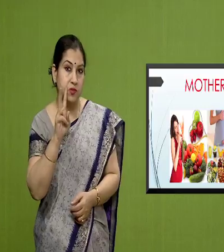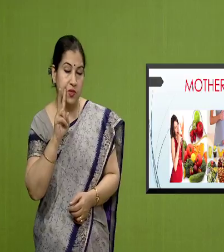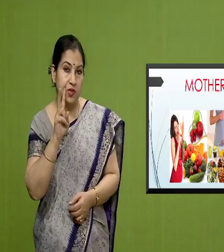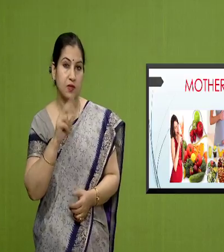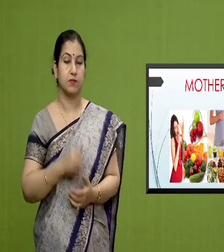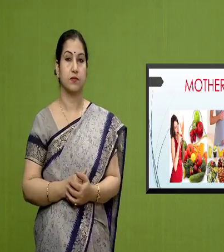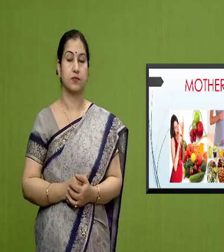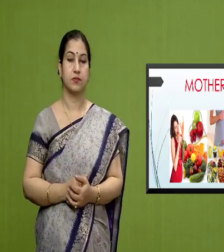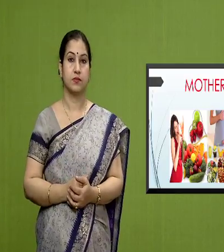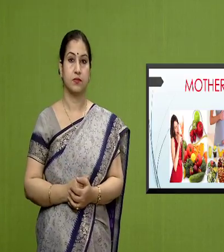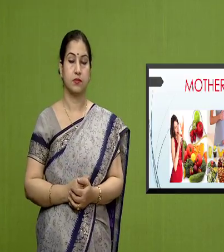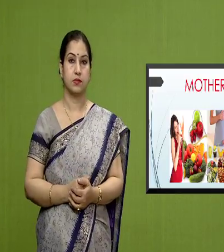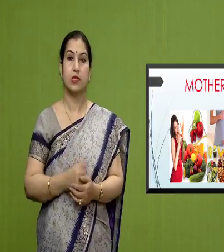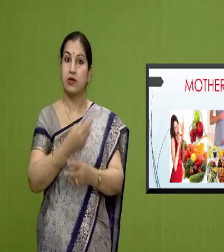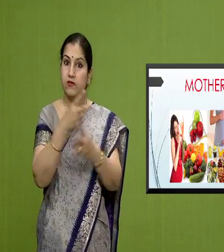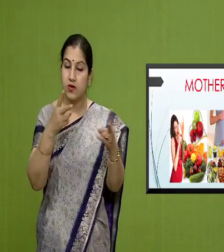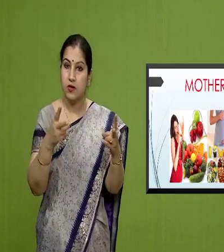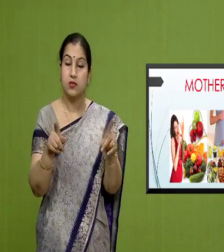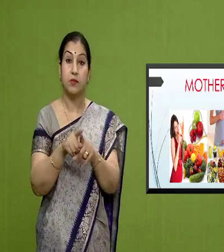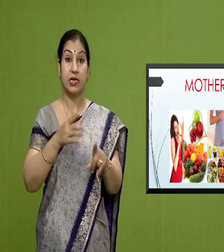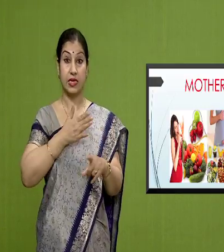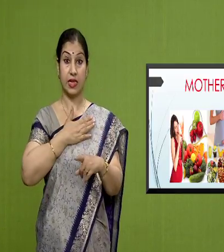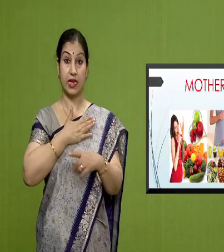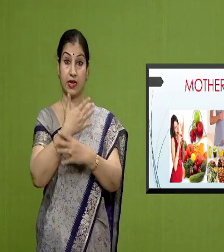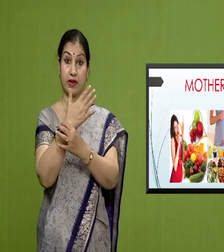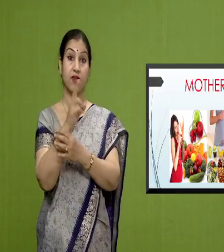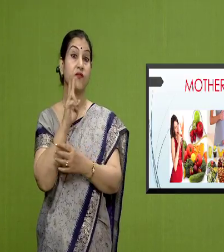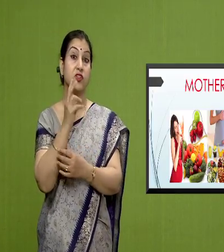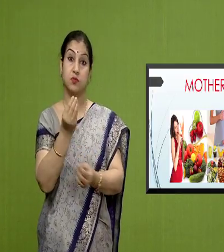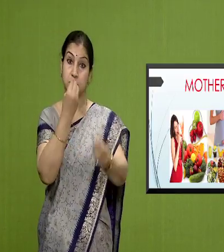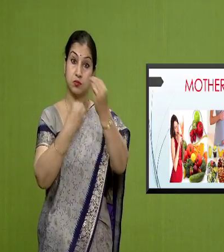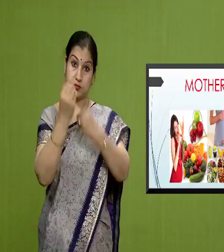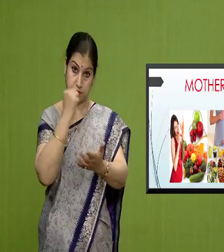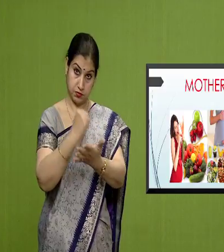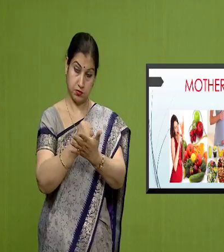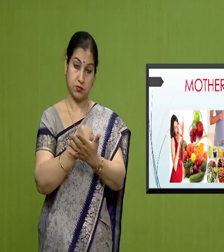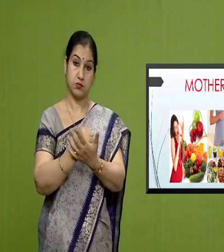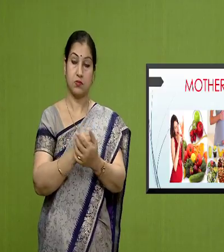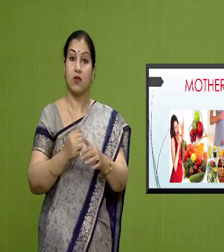vegetables including green leafy vegetables to